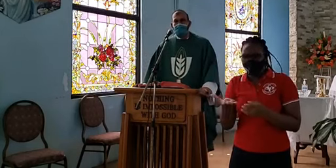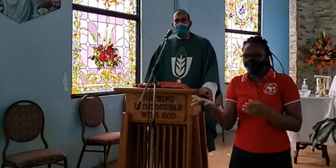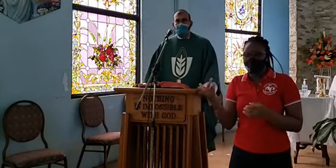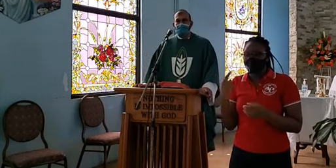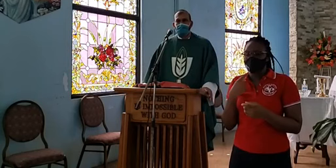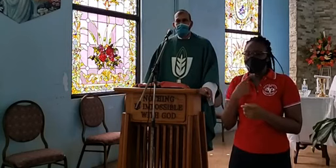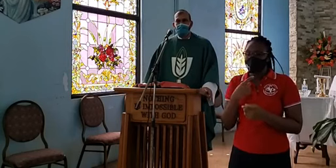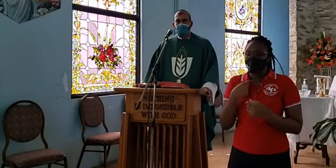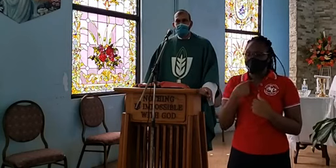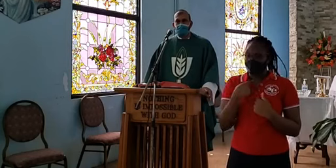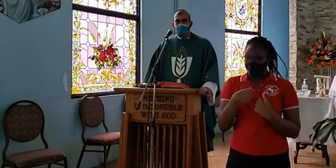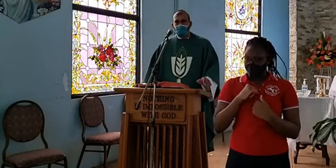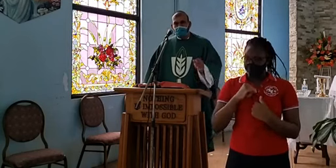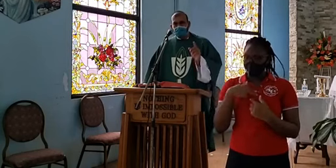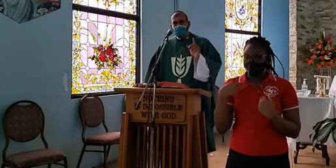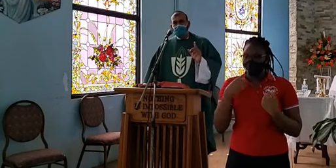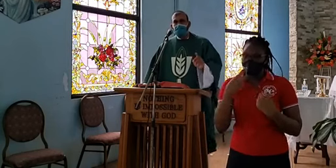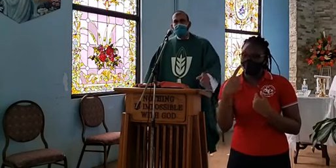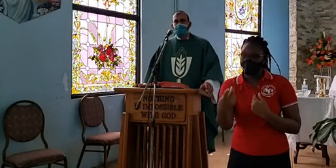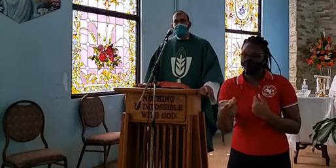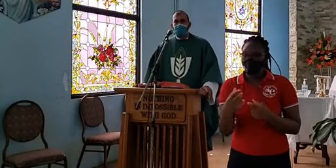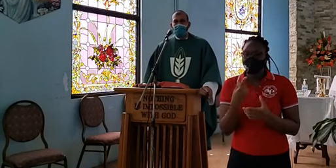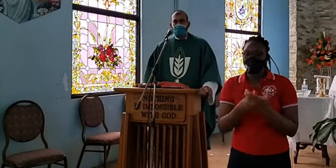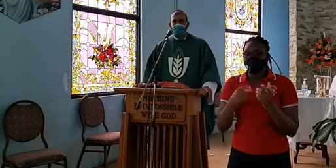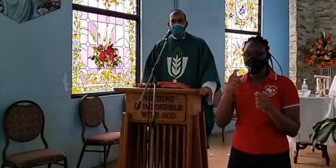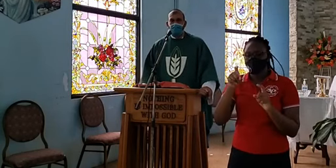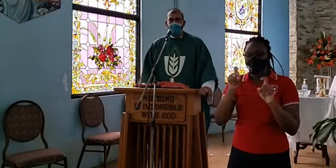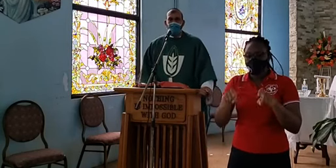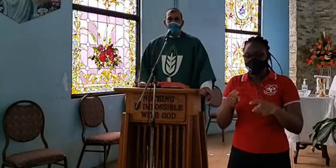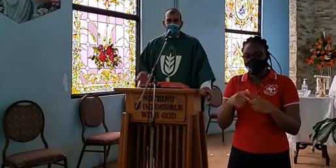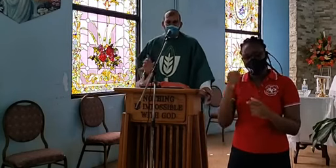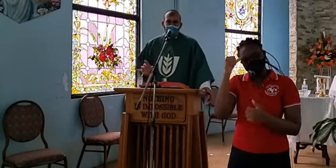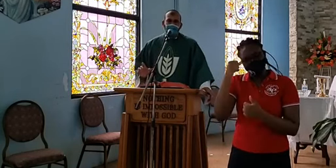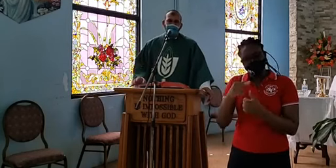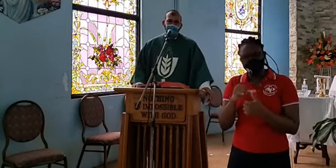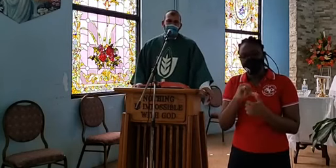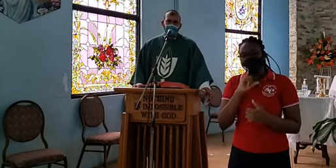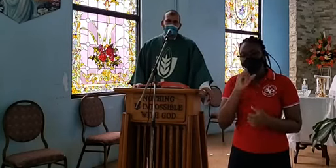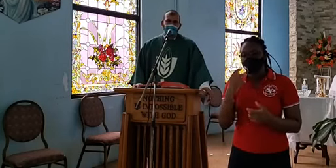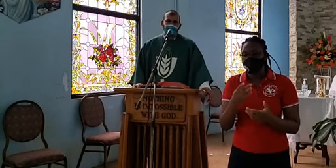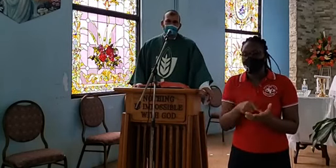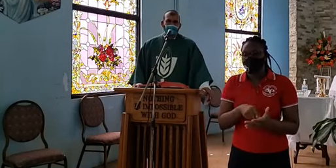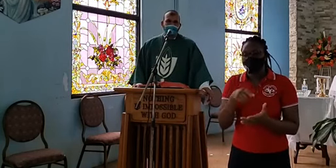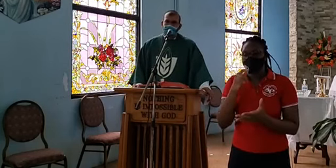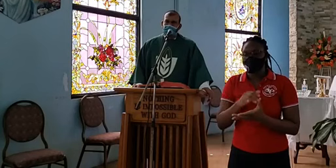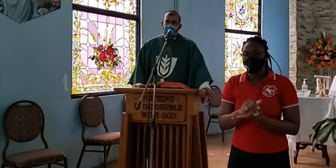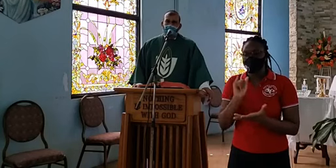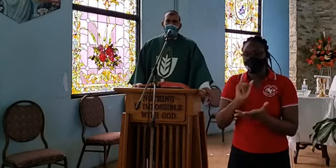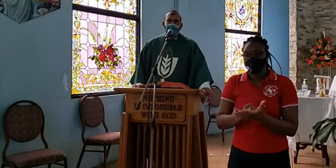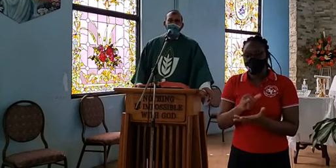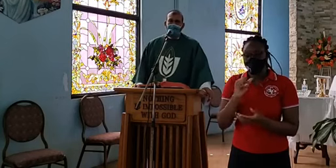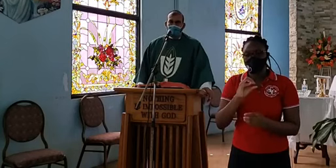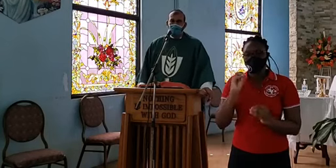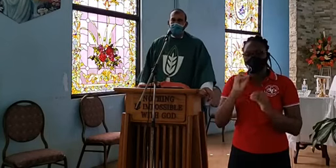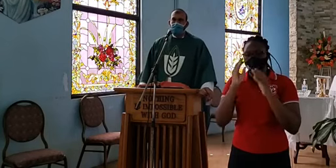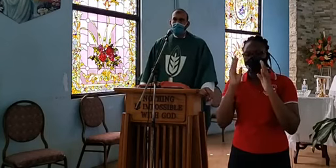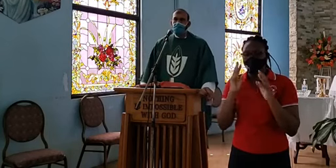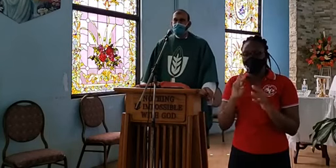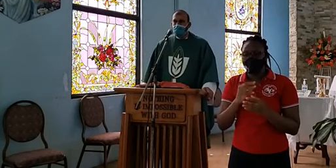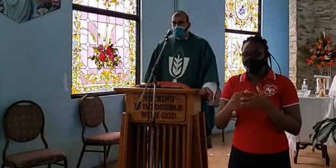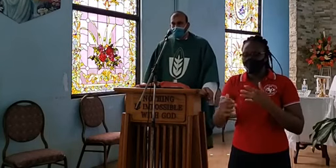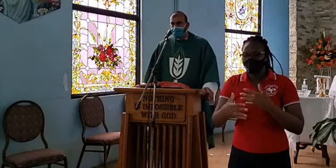have said, what you need to remember is this, that no